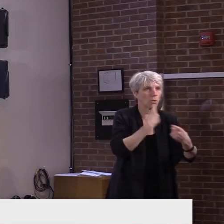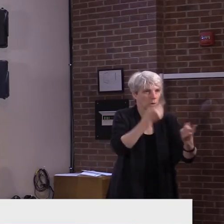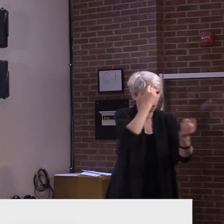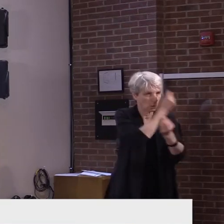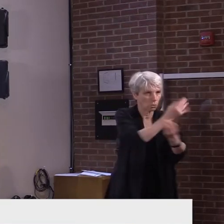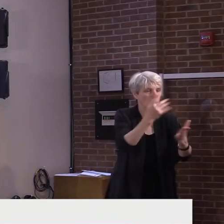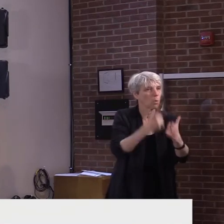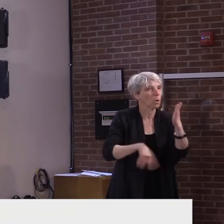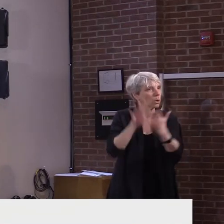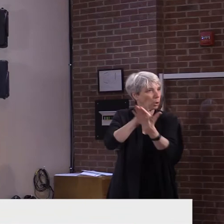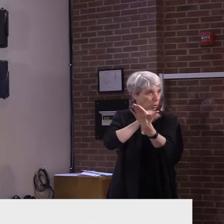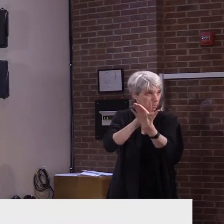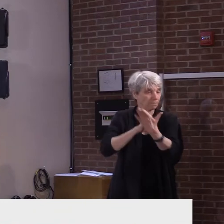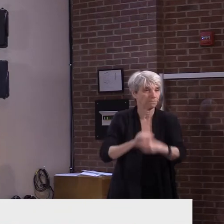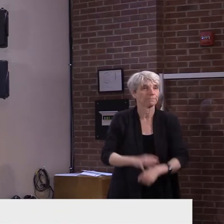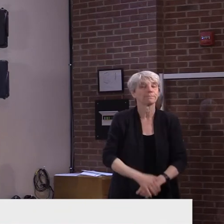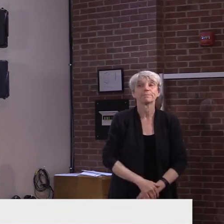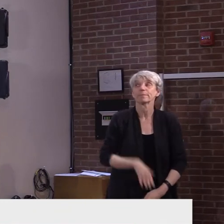Governor?